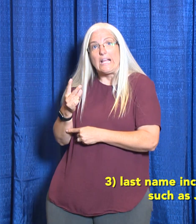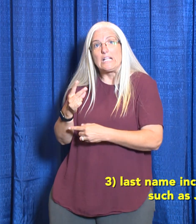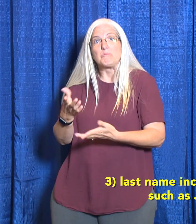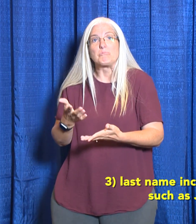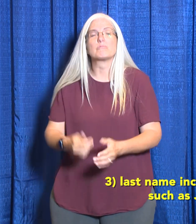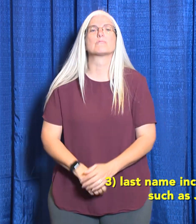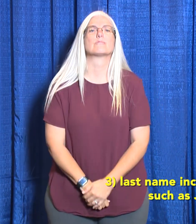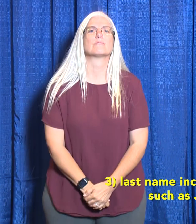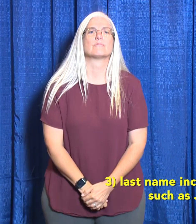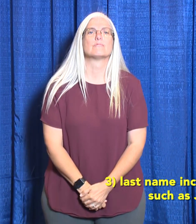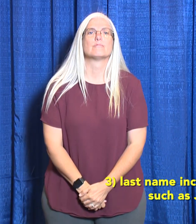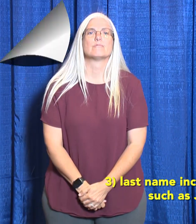second, or third.